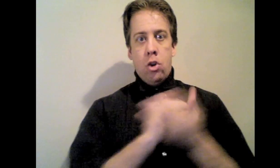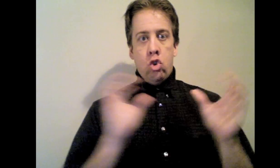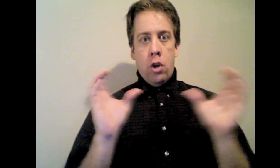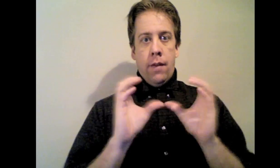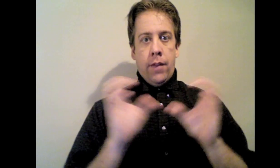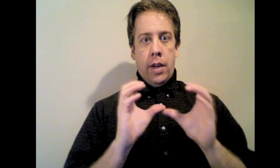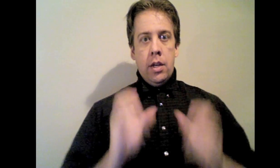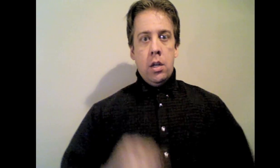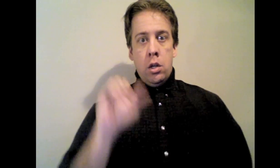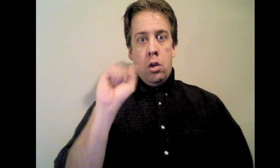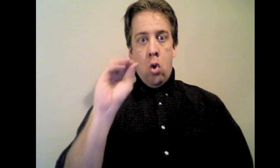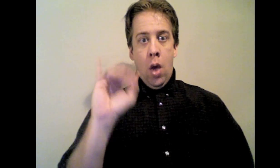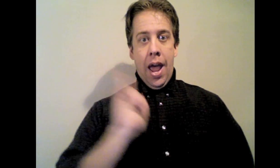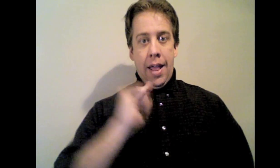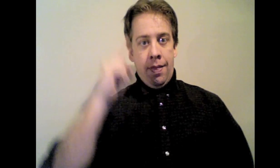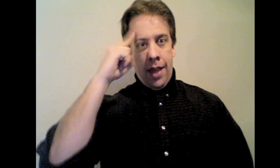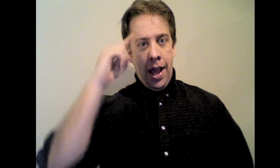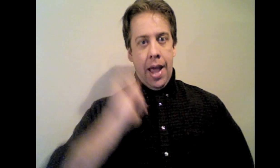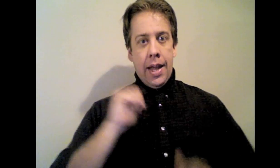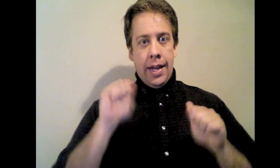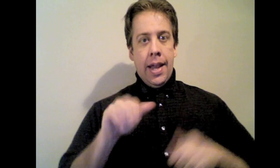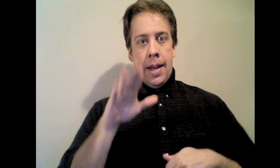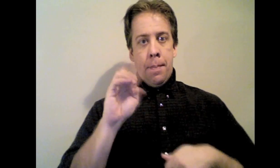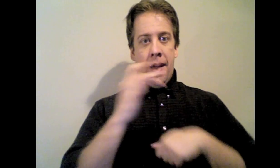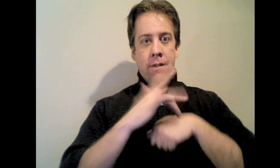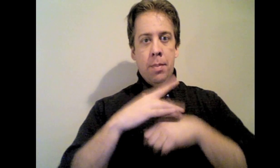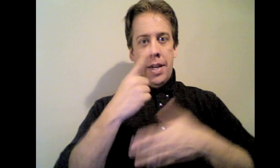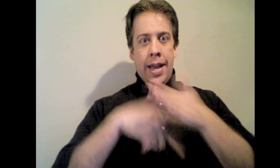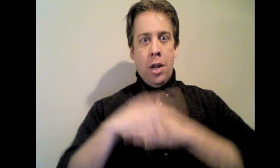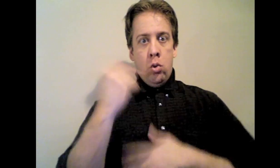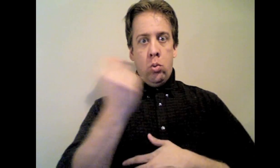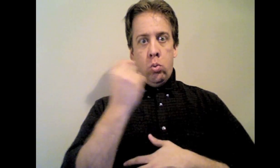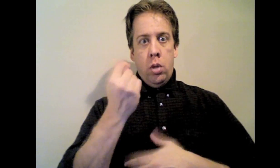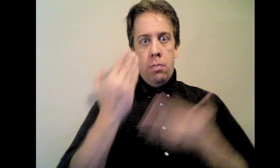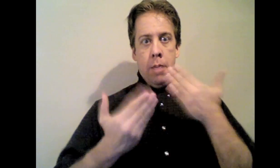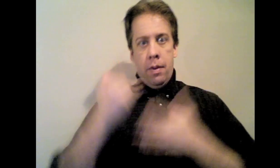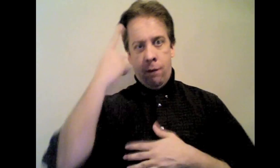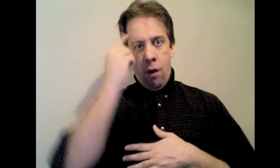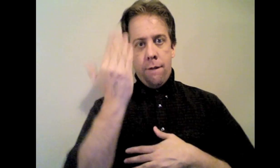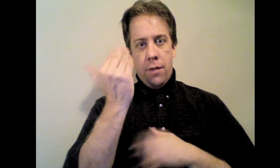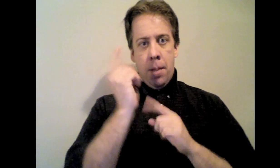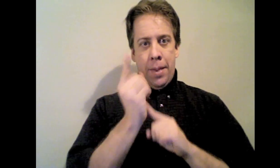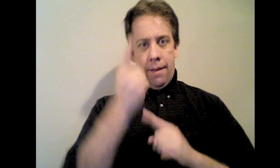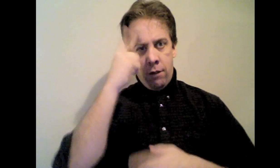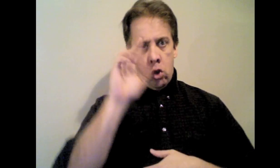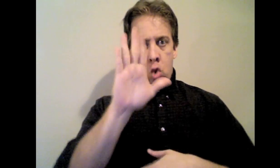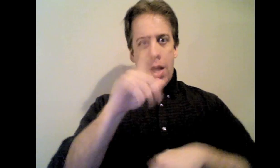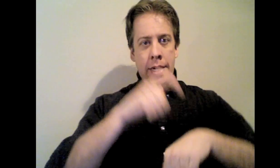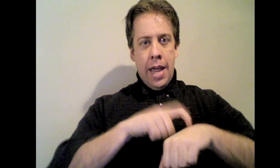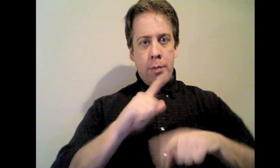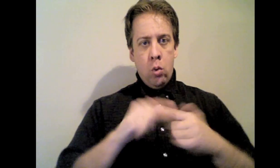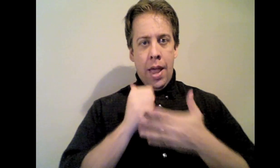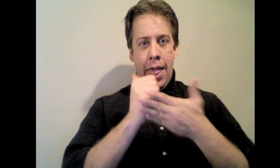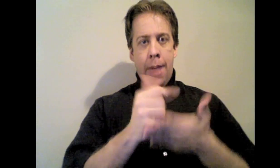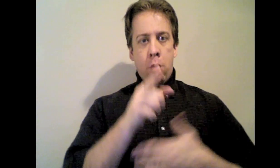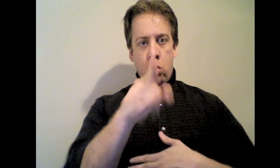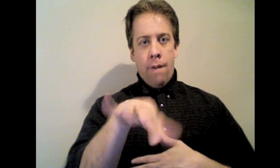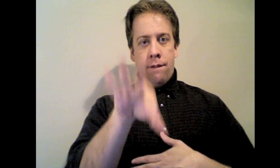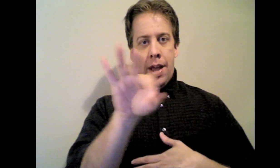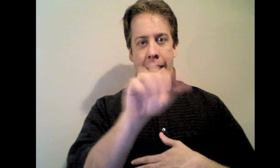certified. I love collecting certifications, so I think I can be available next week, Tuesday, for maybe 15 minutes to help you